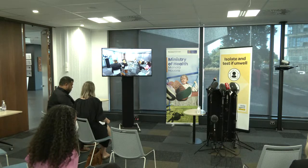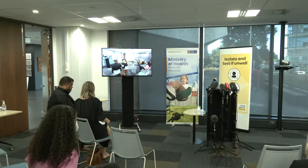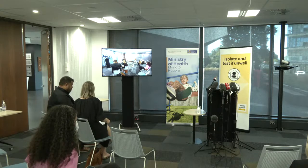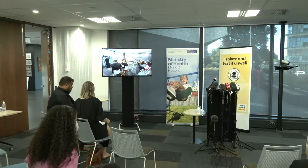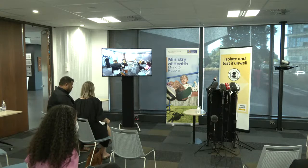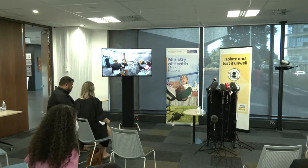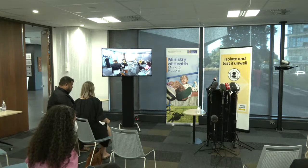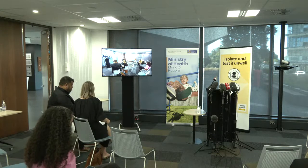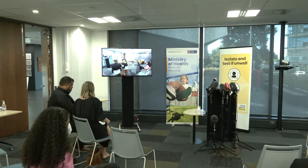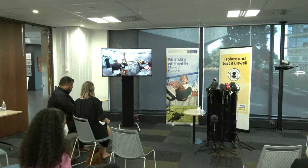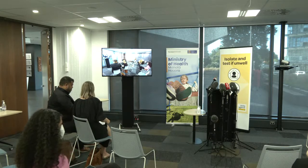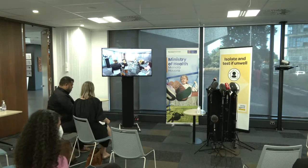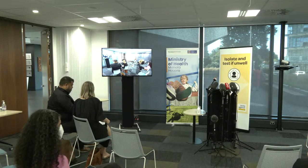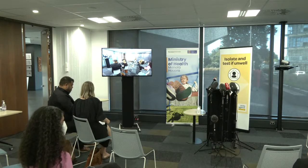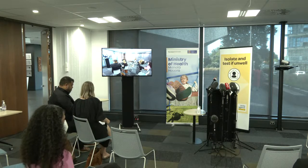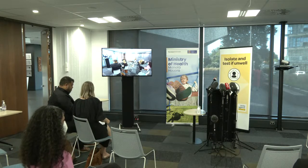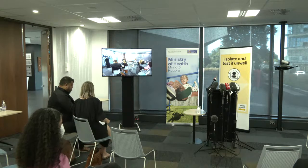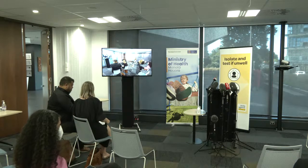something about